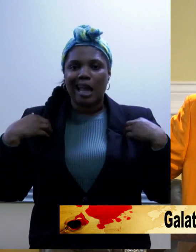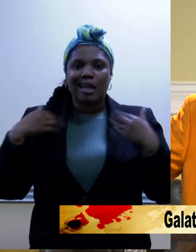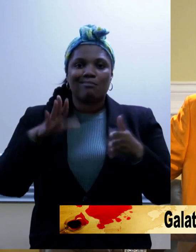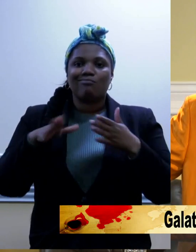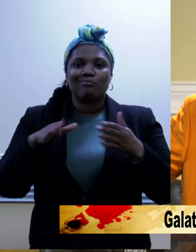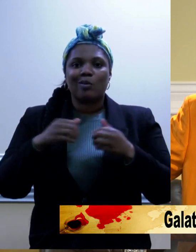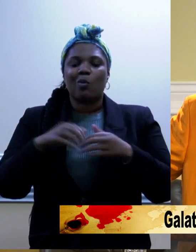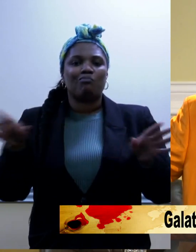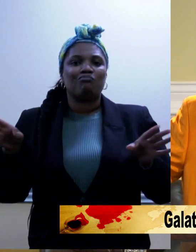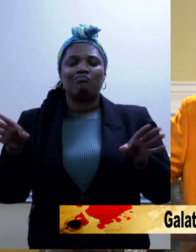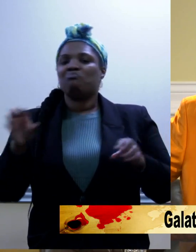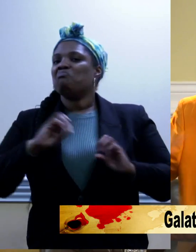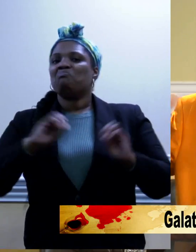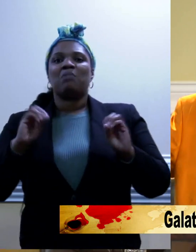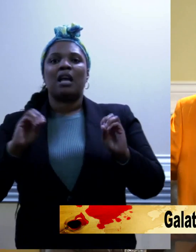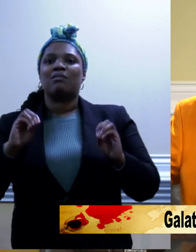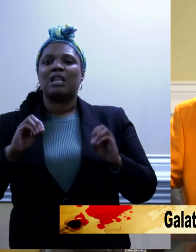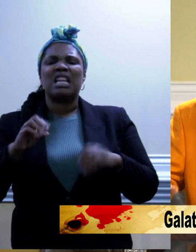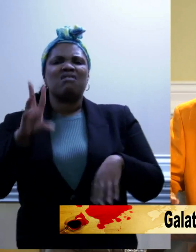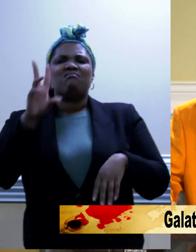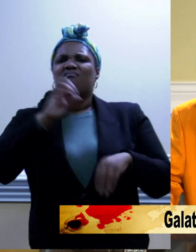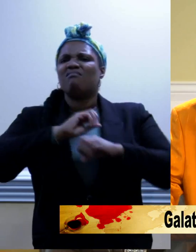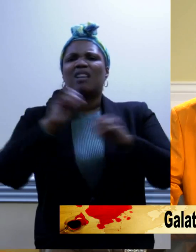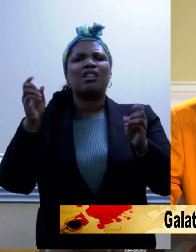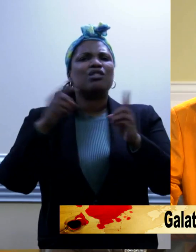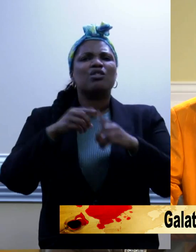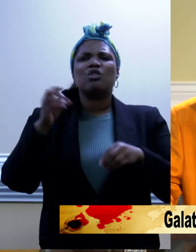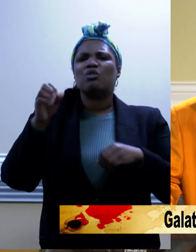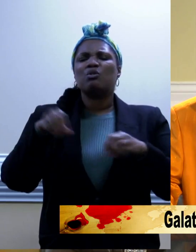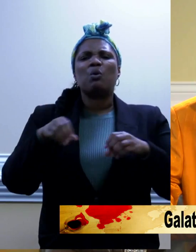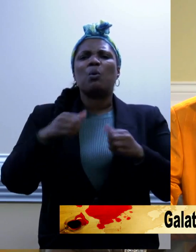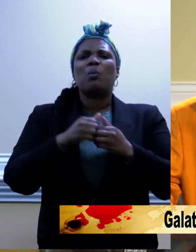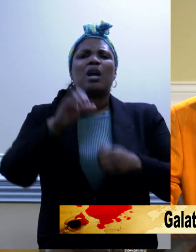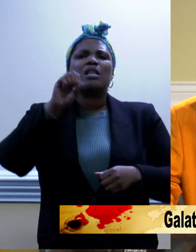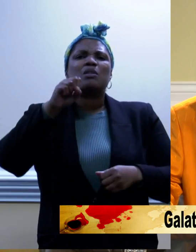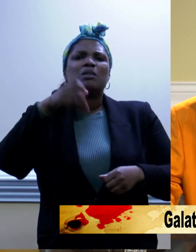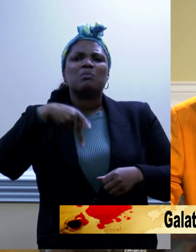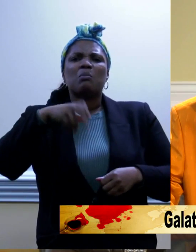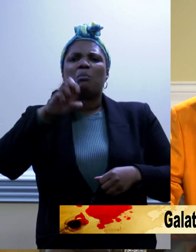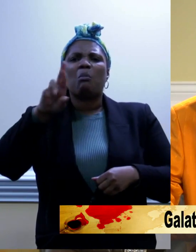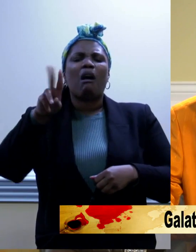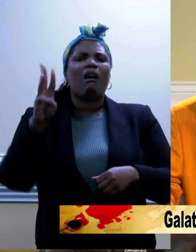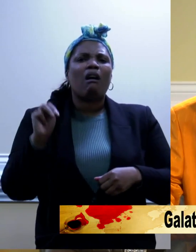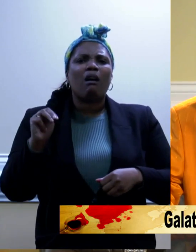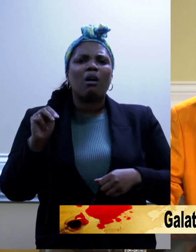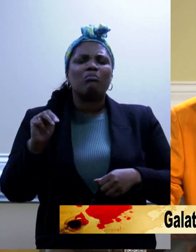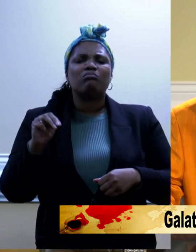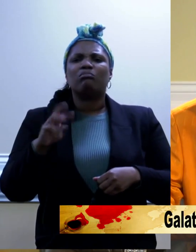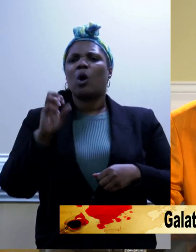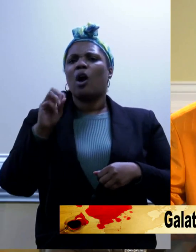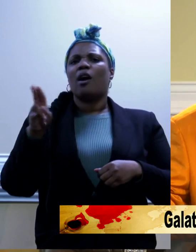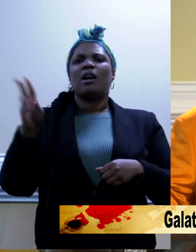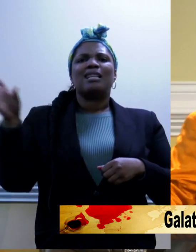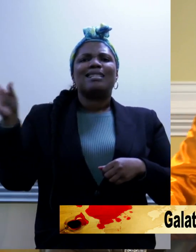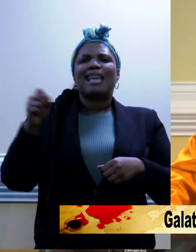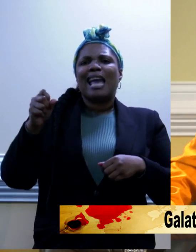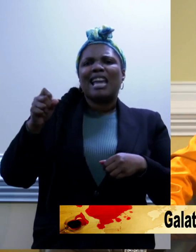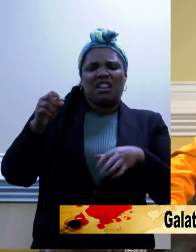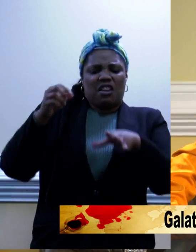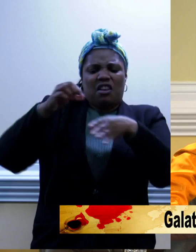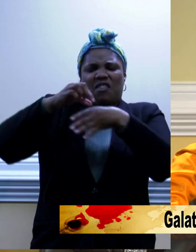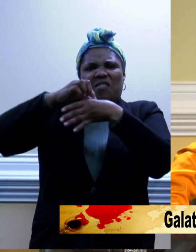Had nothing to do with no sperm, sisters and brothers. Nothing. Had nothing to do with taking a piece of flesh from